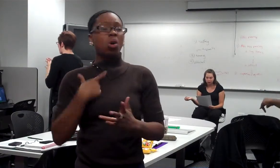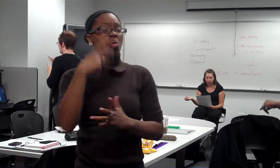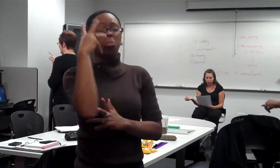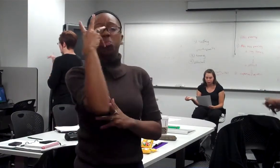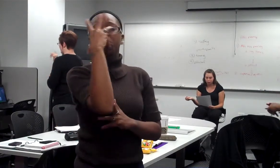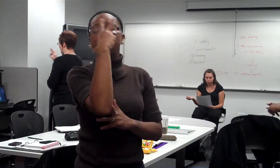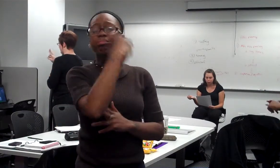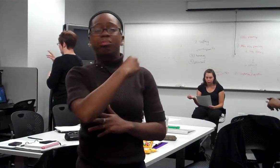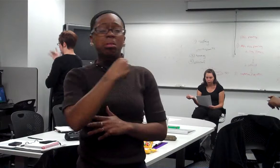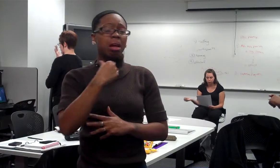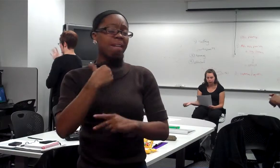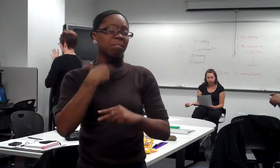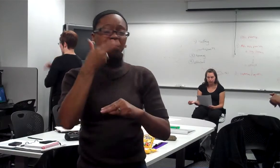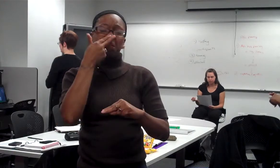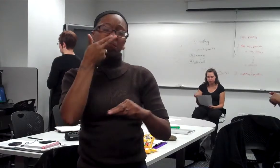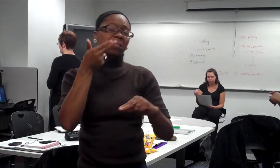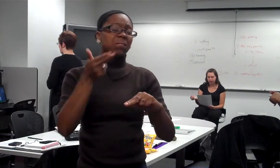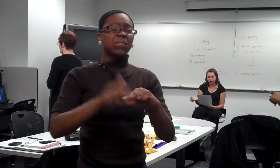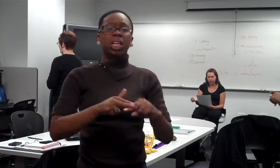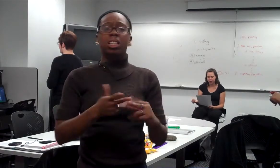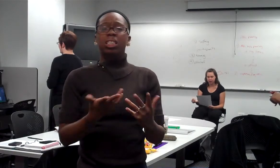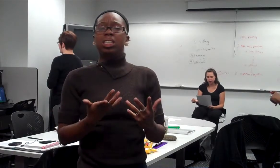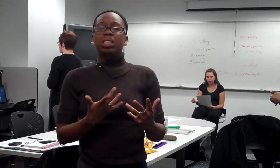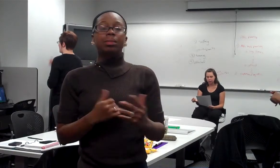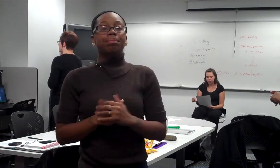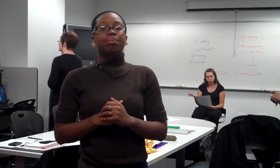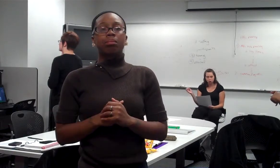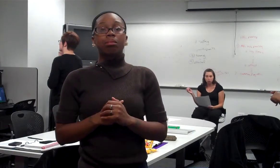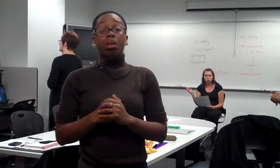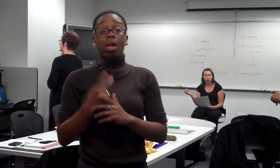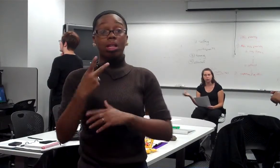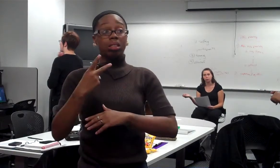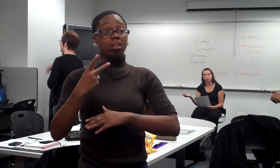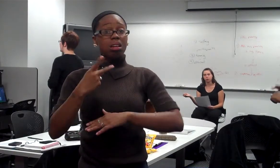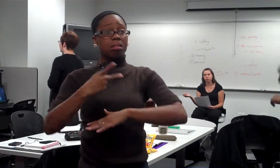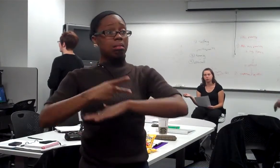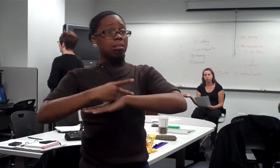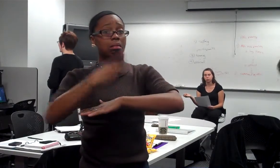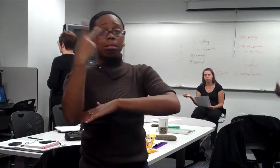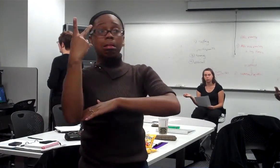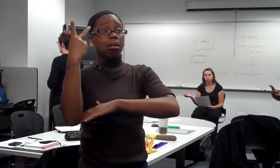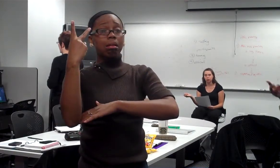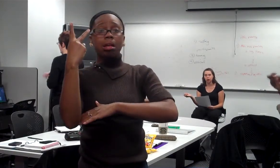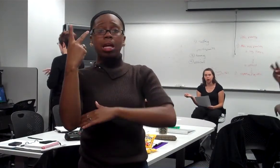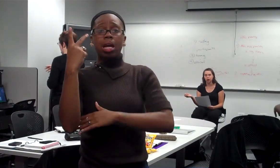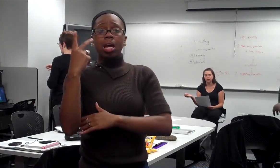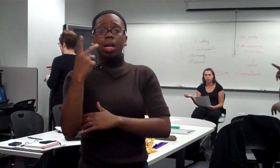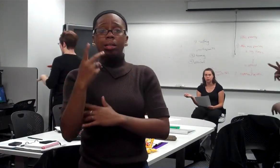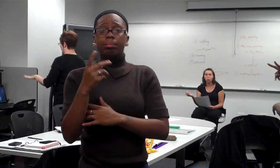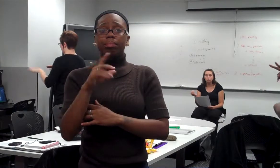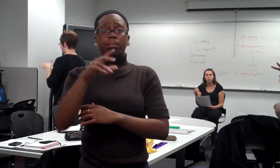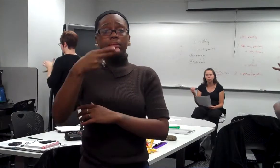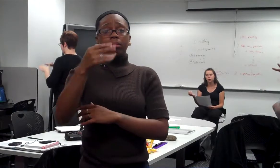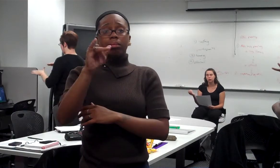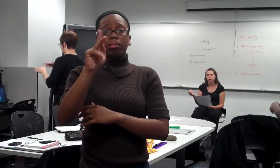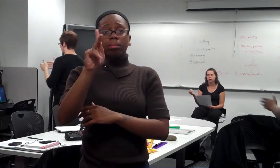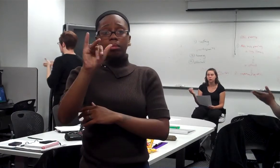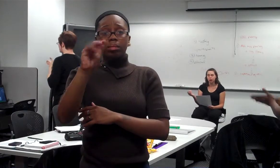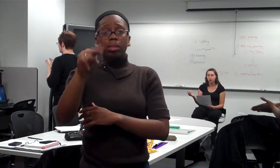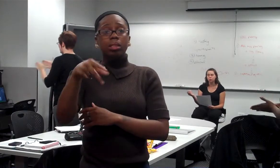and we realize by the second day there are no hiking trails, and the only thing that you can